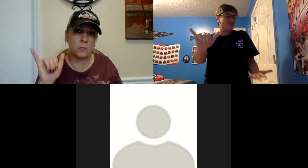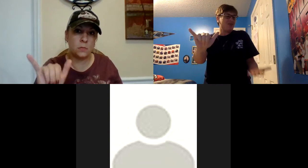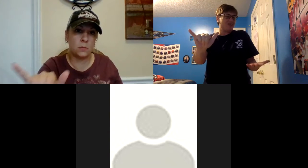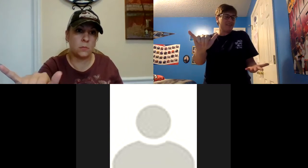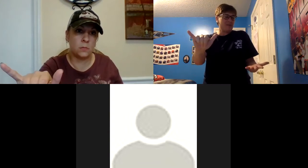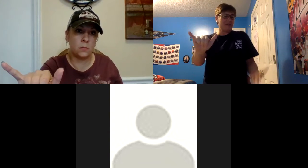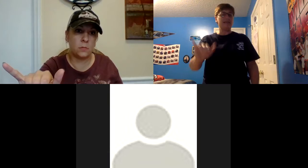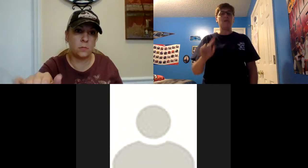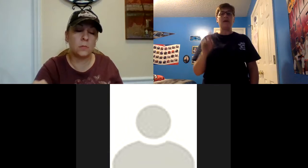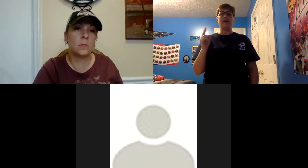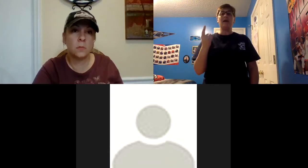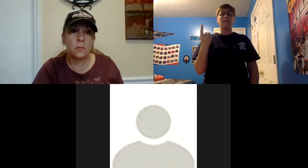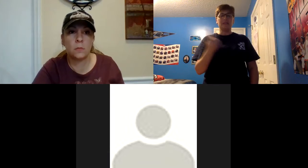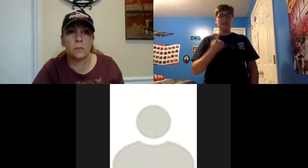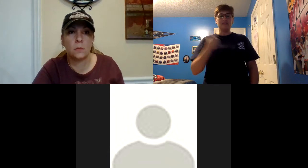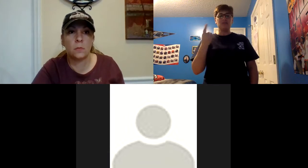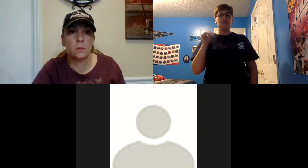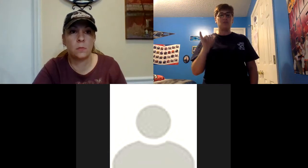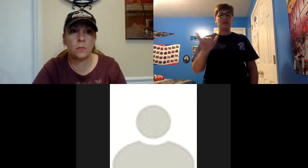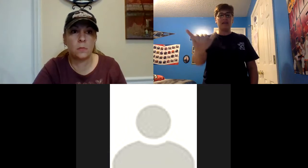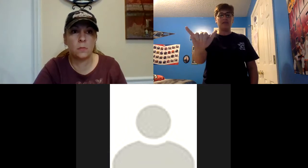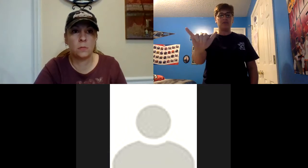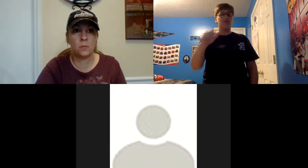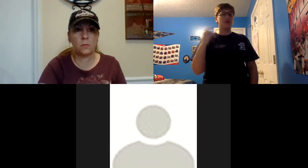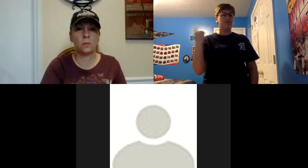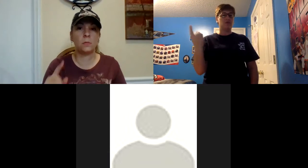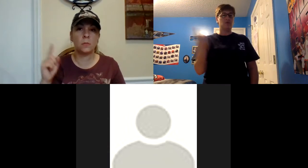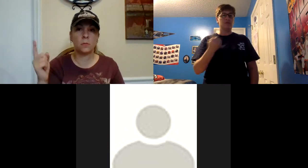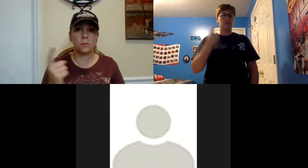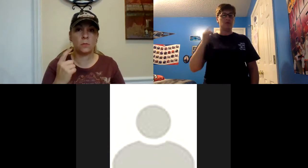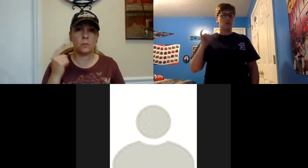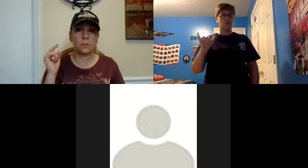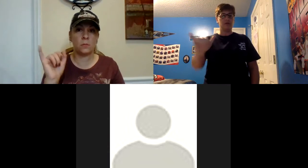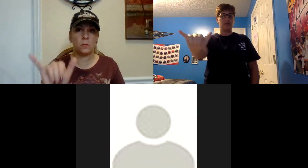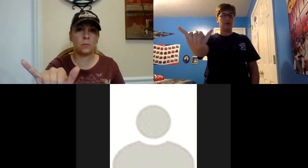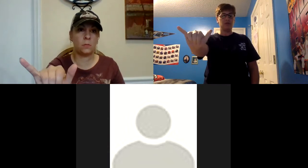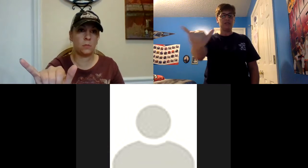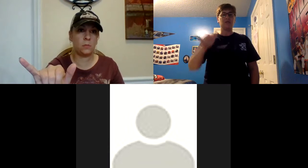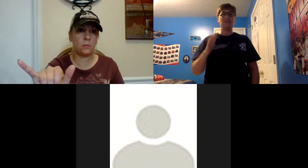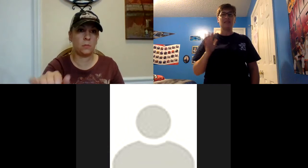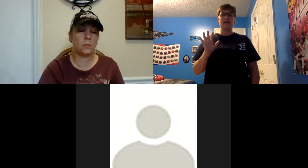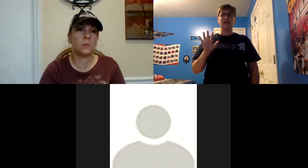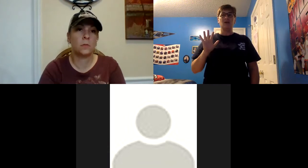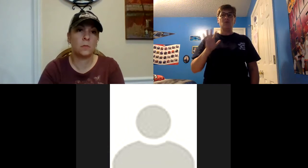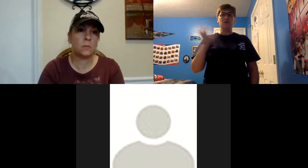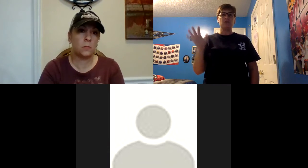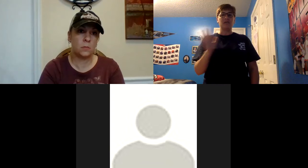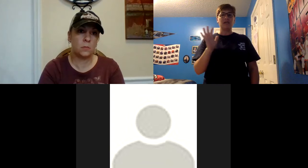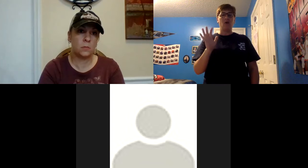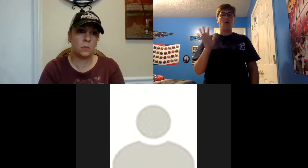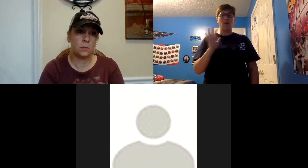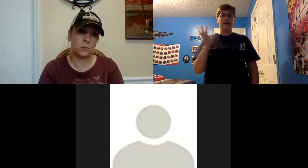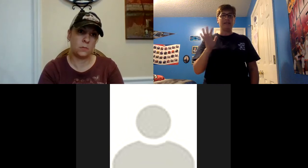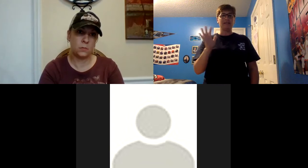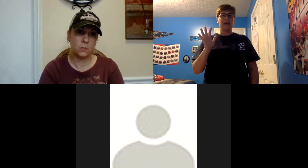You know, you could think about it that way, but this is just the way that I learned forever, was a circle and pushing it. So it's like what you're